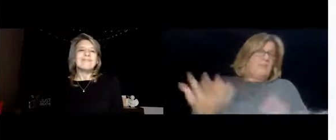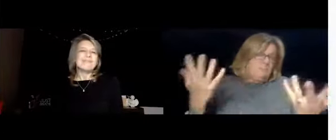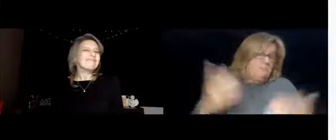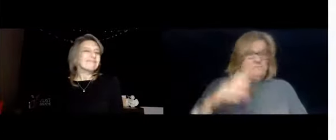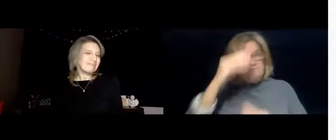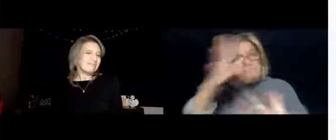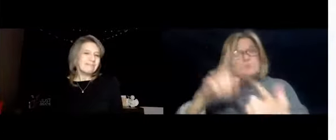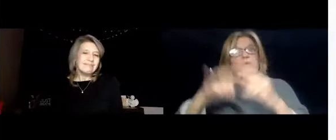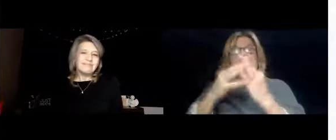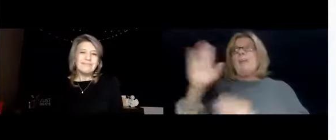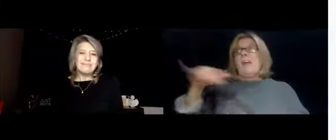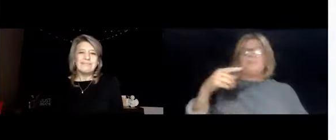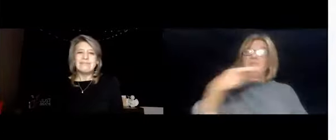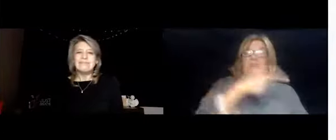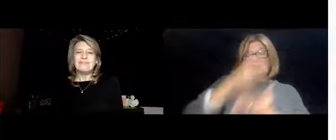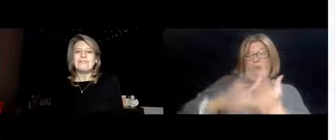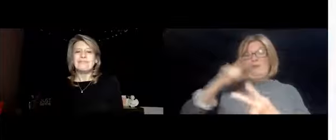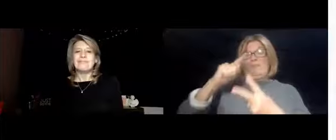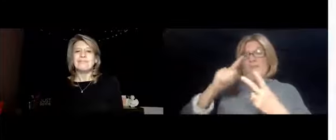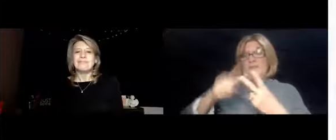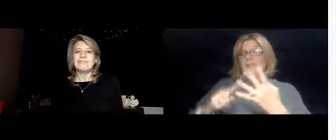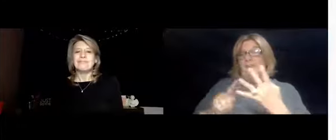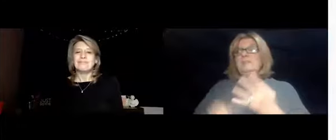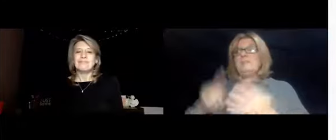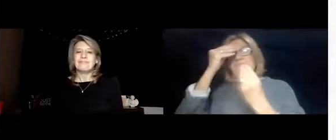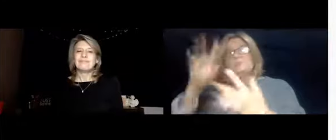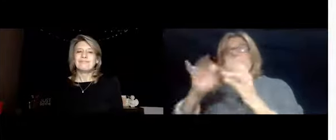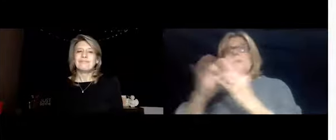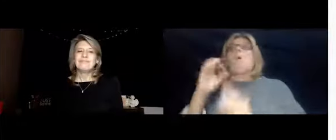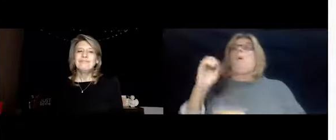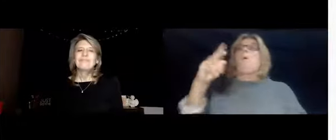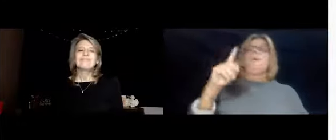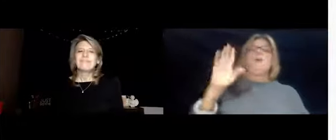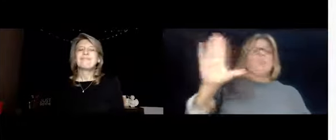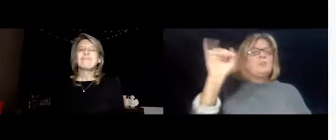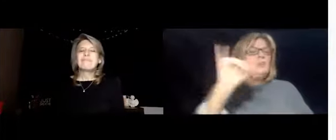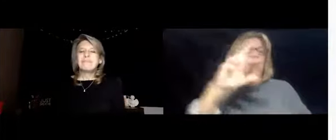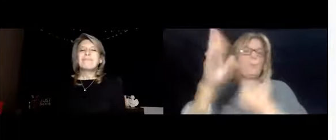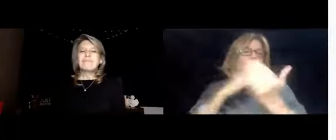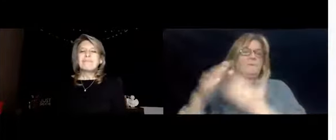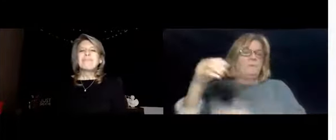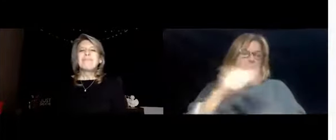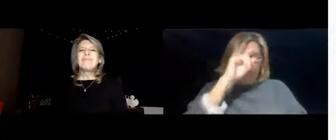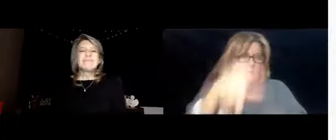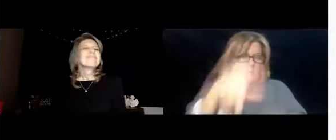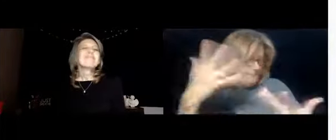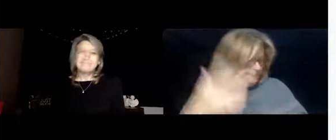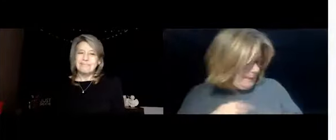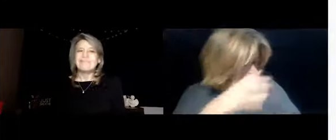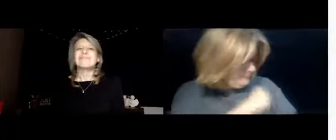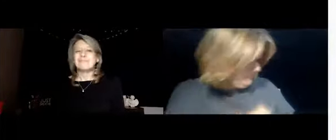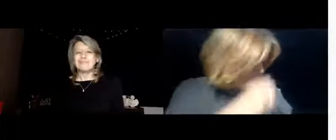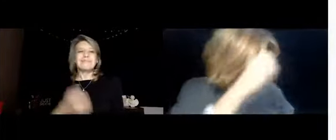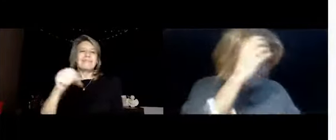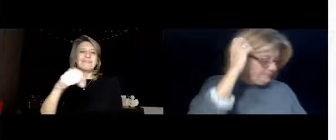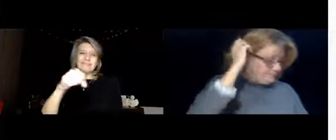funeral director makes sure all the people that need to get paid take care of it and let the family know, here's the services that the family needs